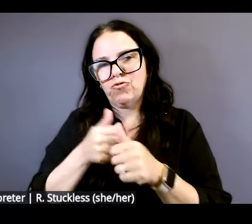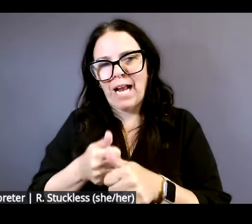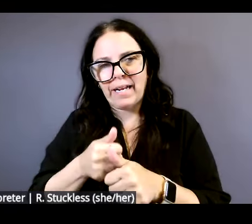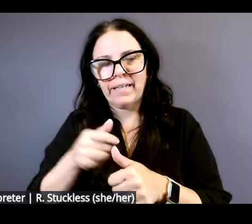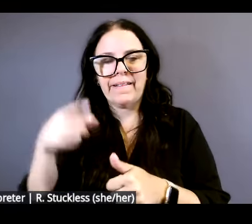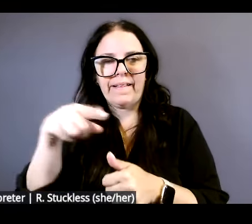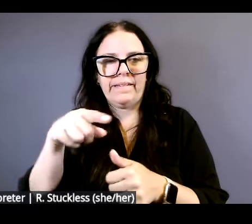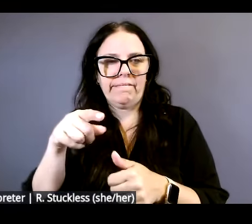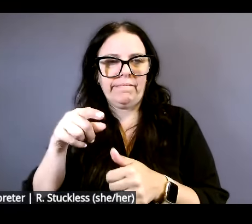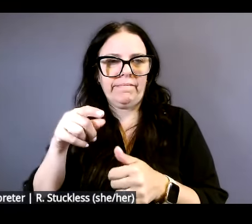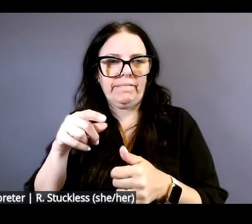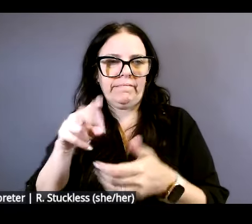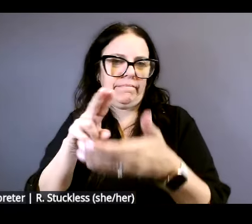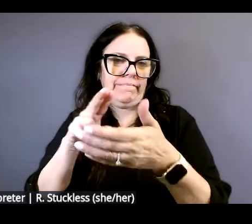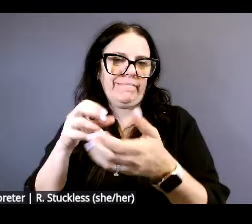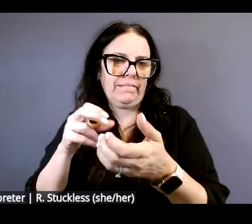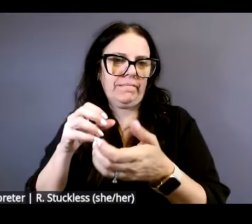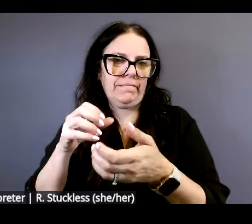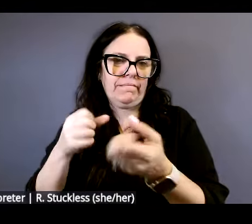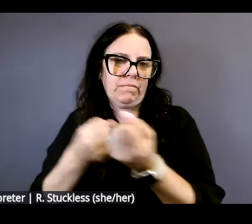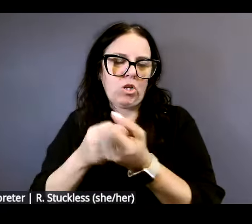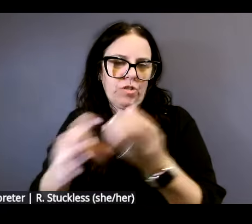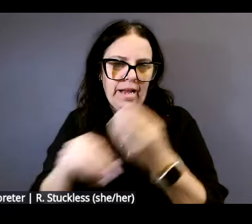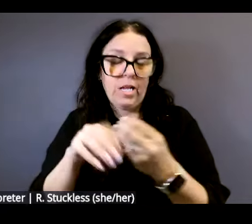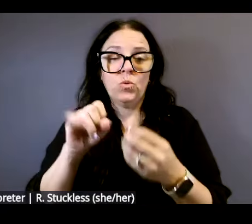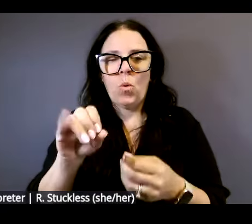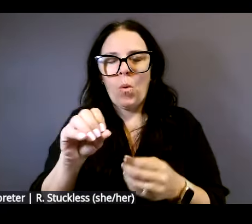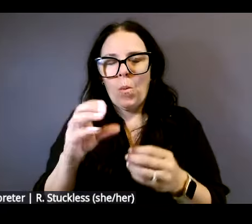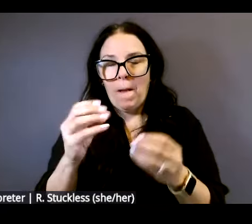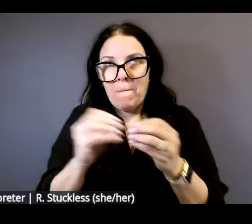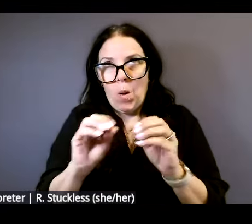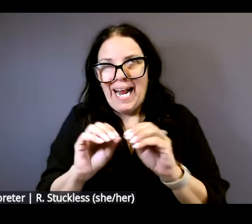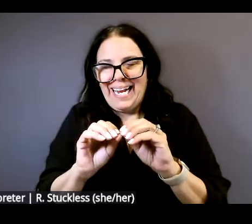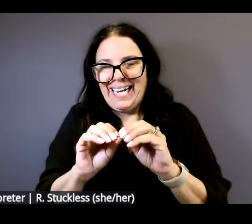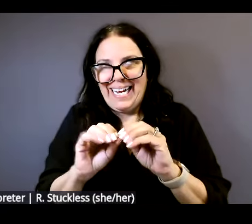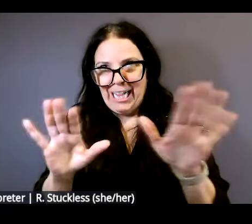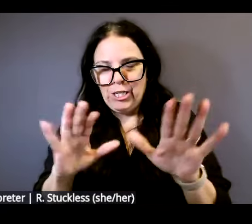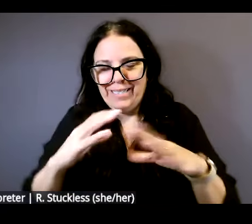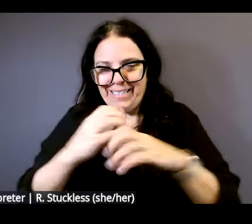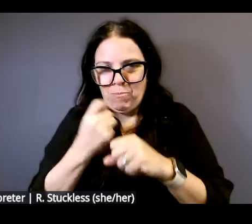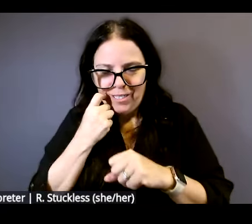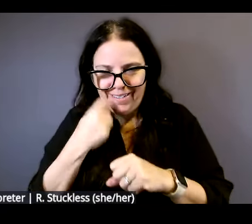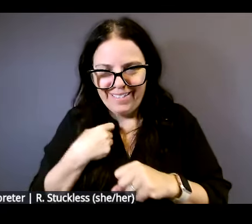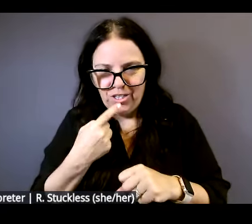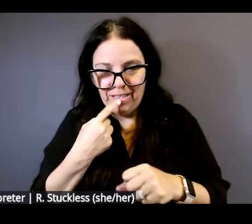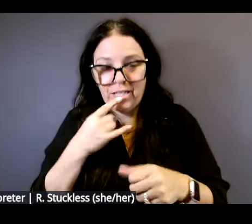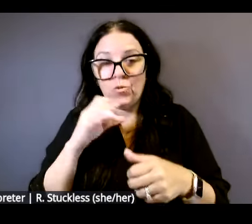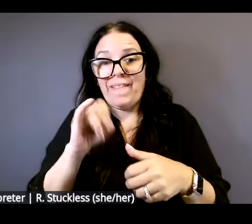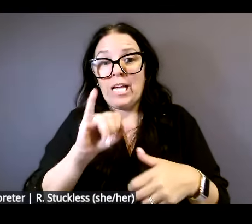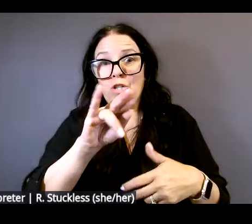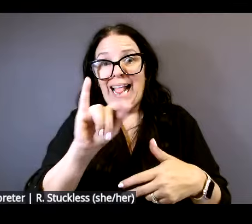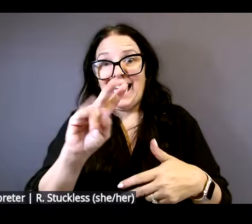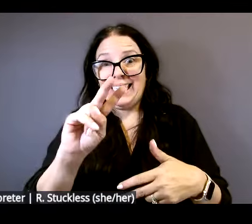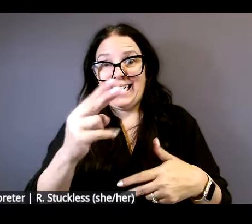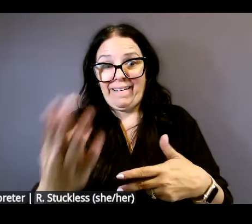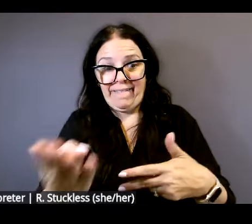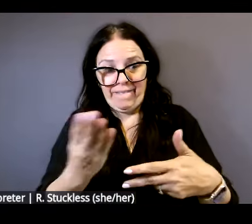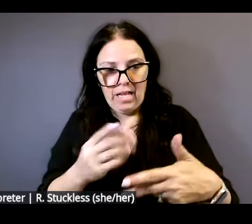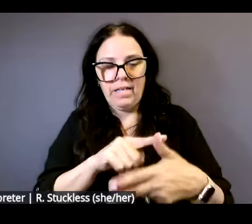So the July 2nd, just to kind of summarize that a little bit cleaner, the July 2nd filing had 3 changes. It replaced the